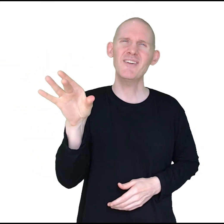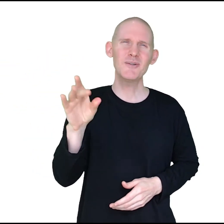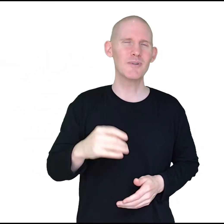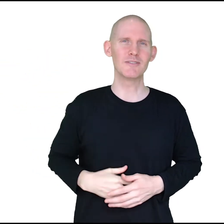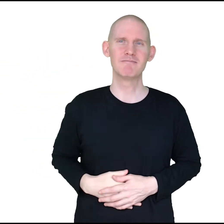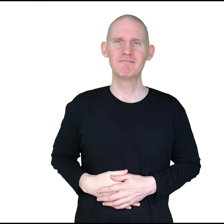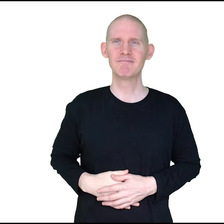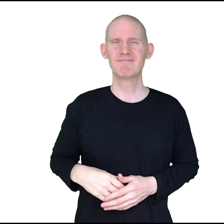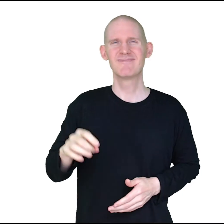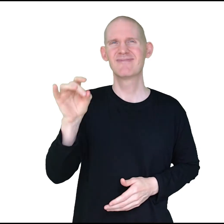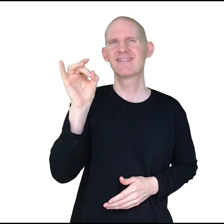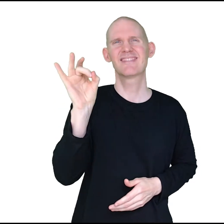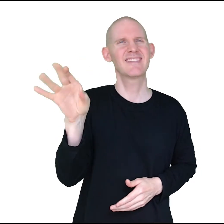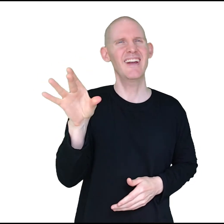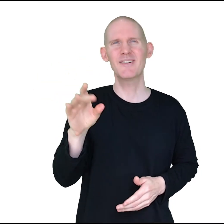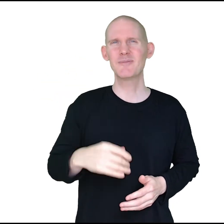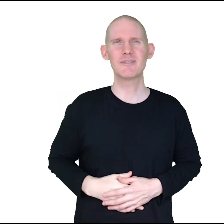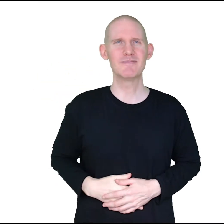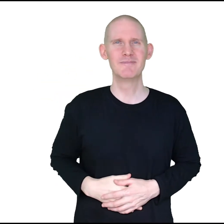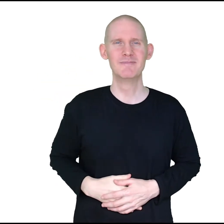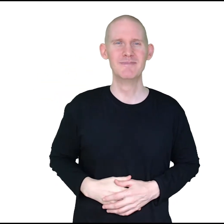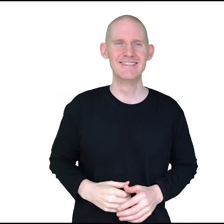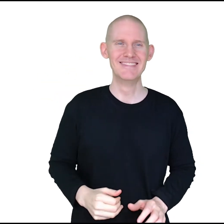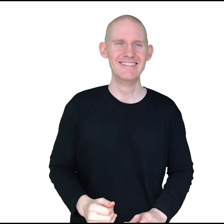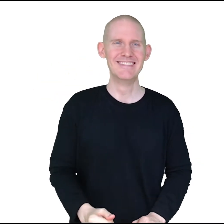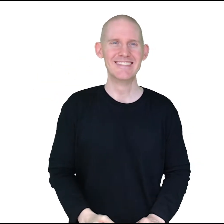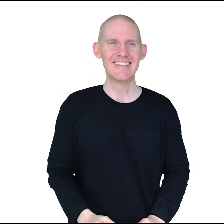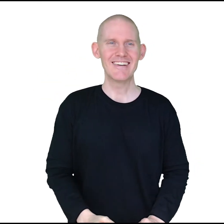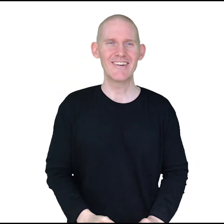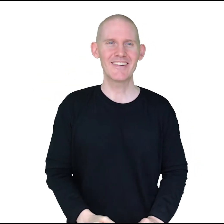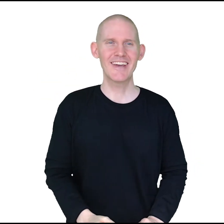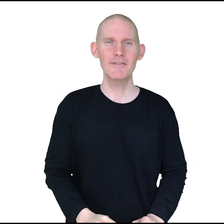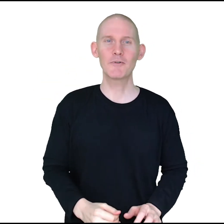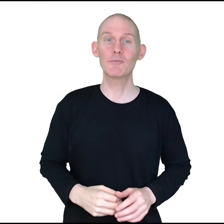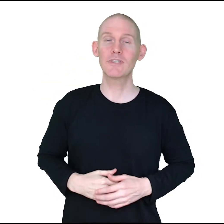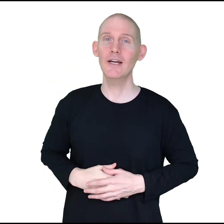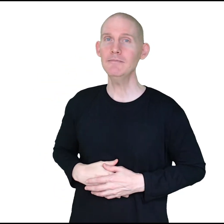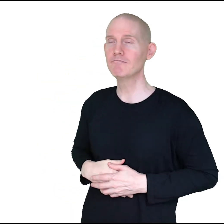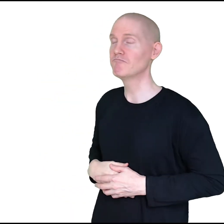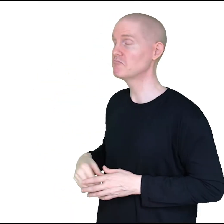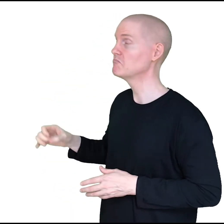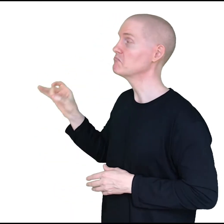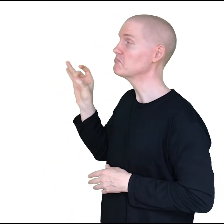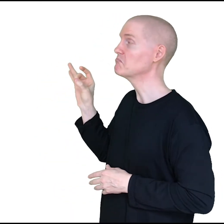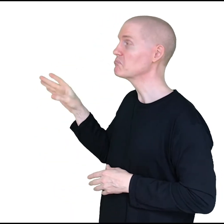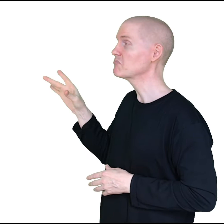Terrible. Terrible. Okay, from the side.